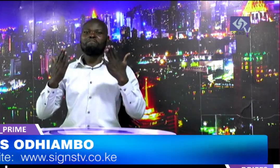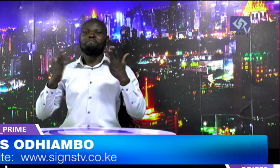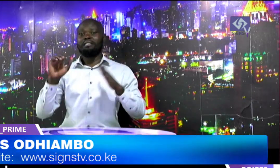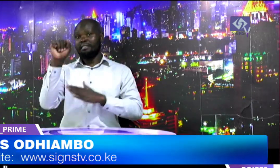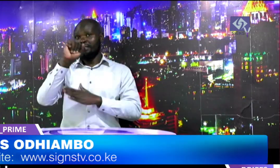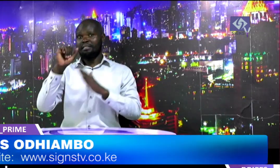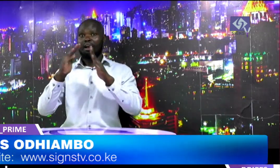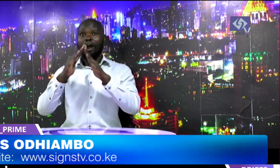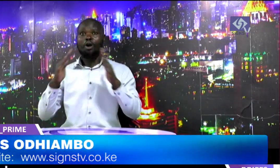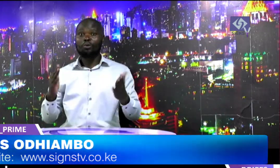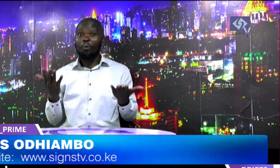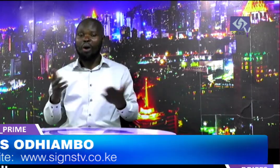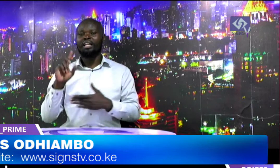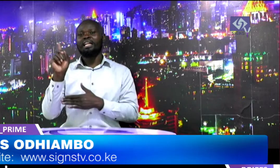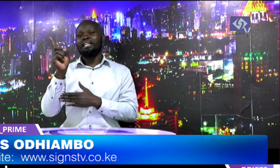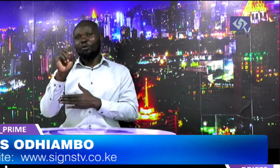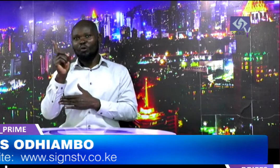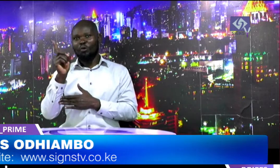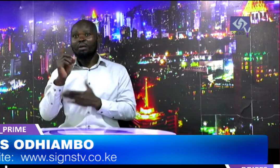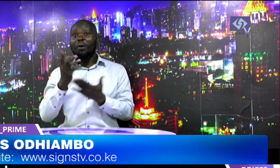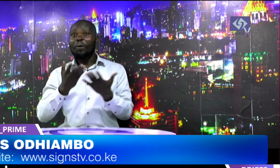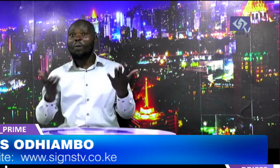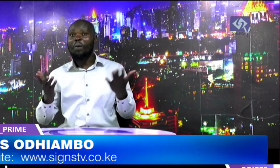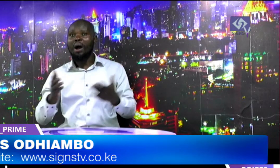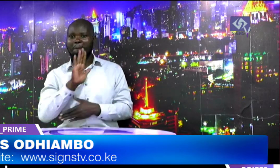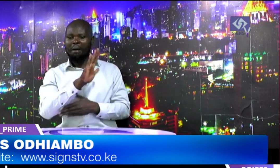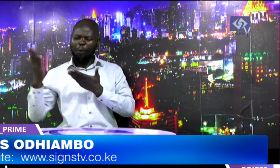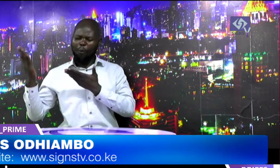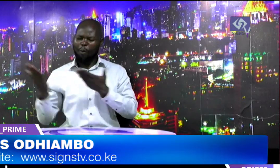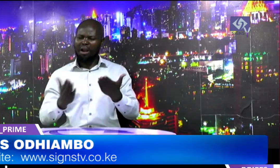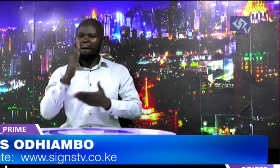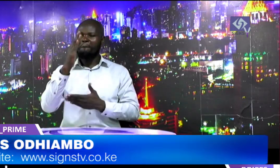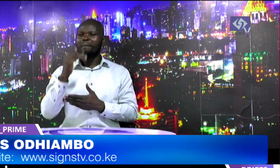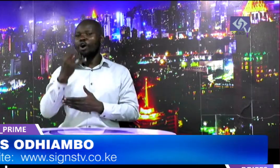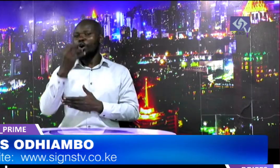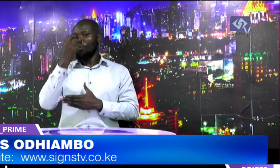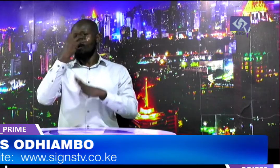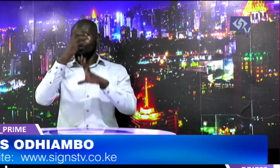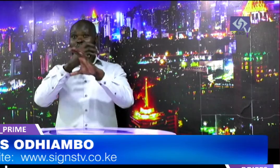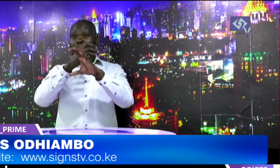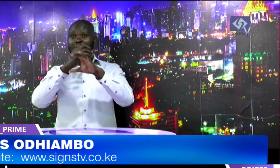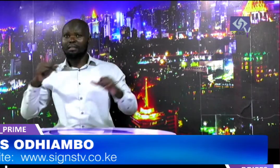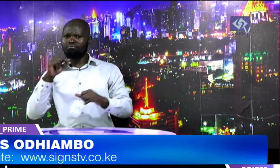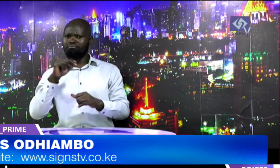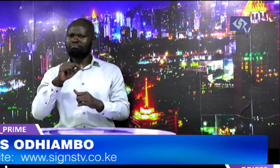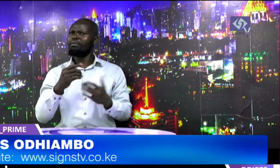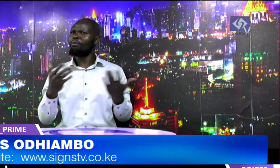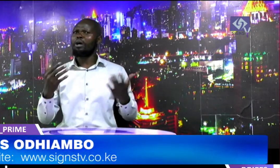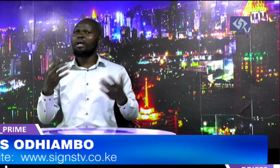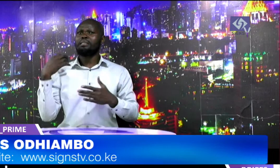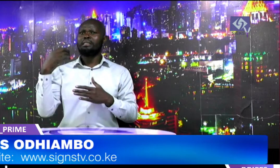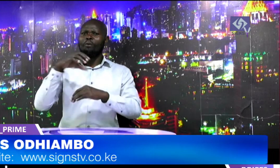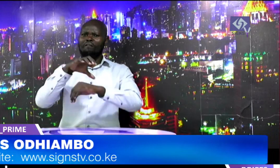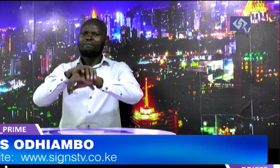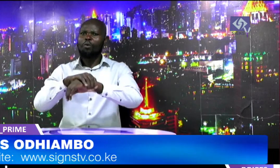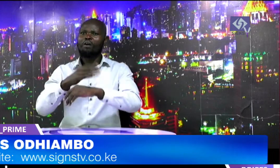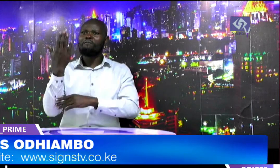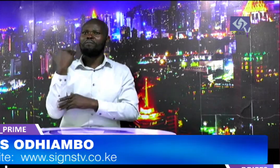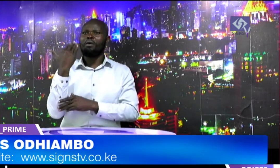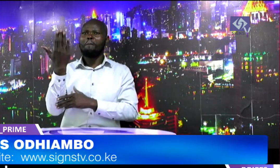Queen Camilla have arrived at State House, Nairobi, where they were welcomed by President William